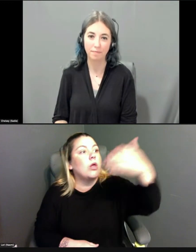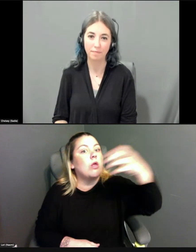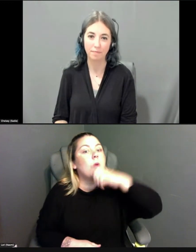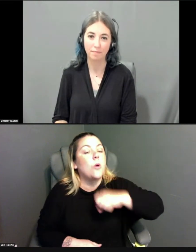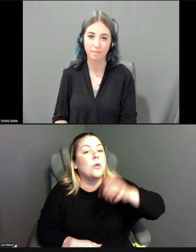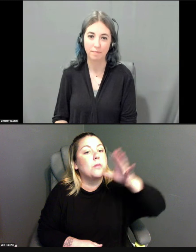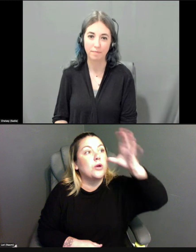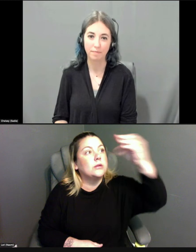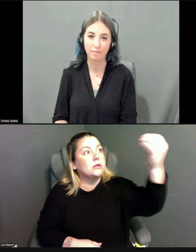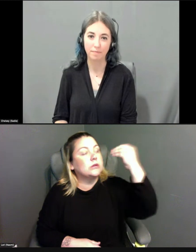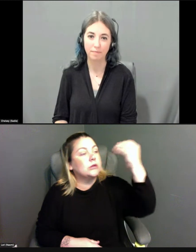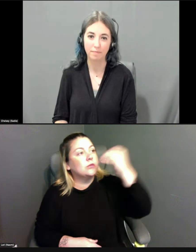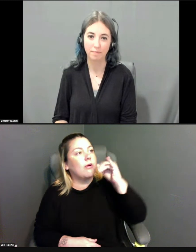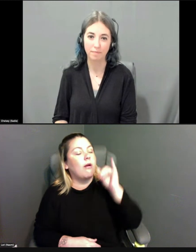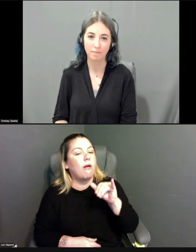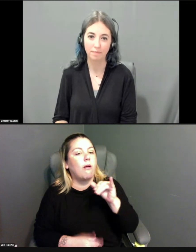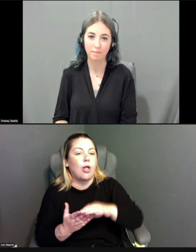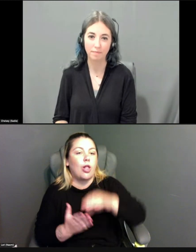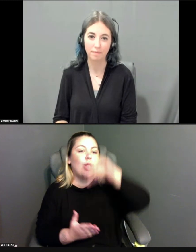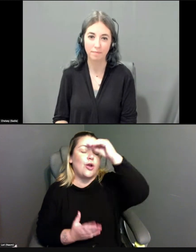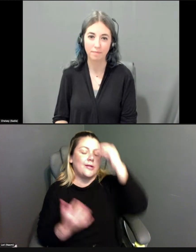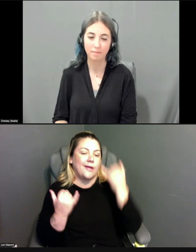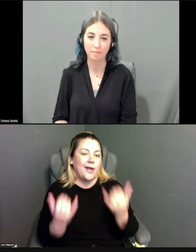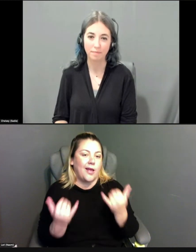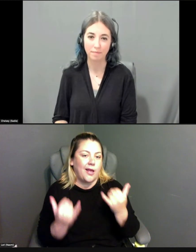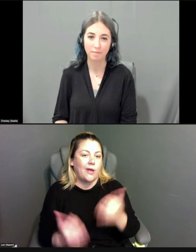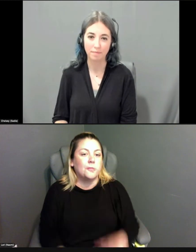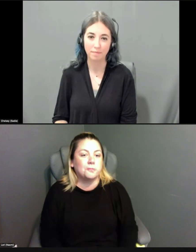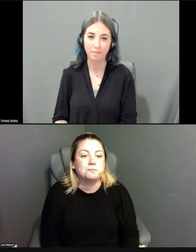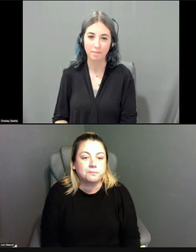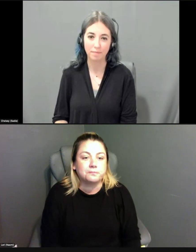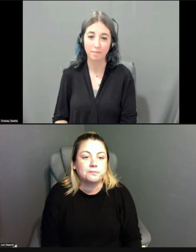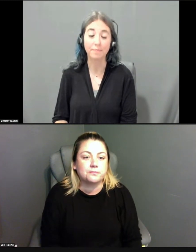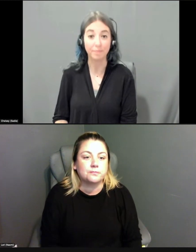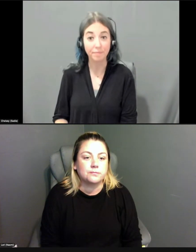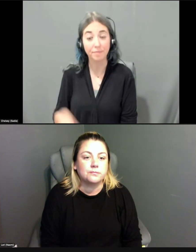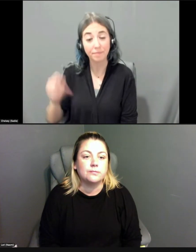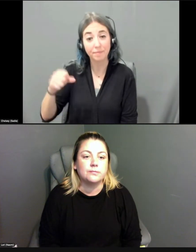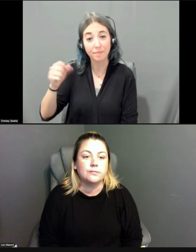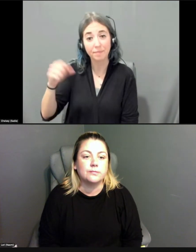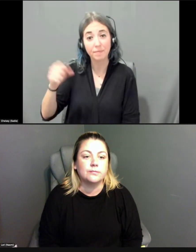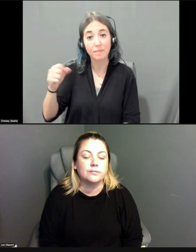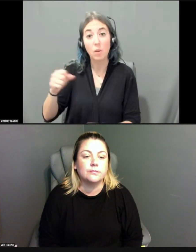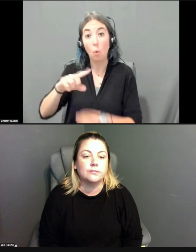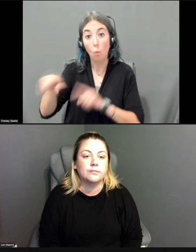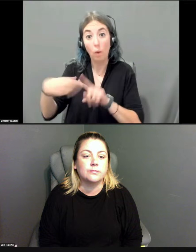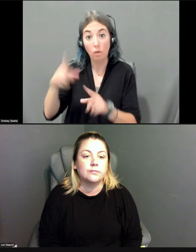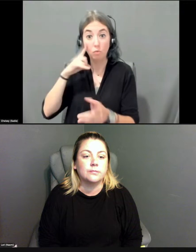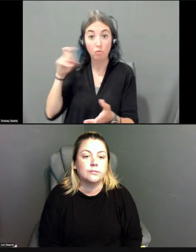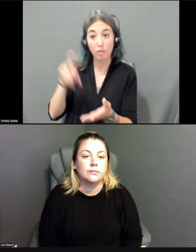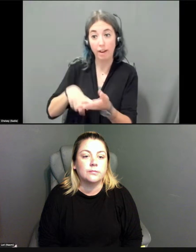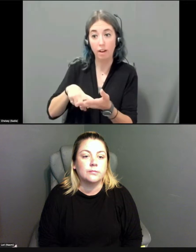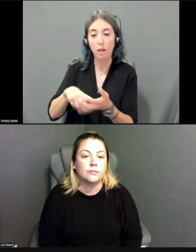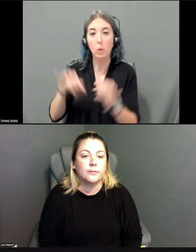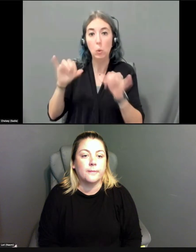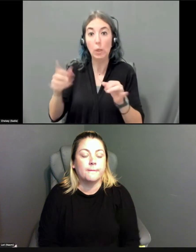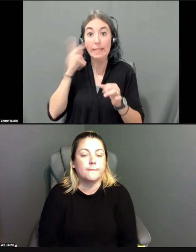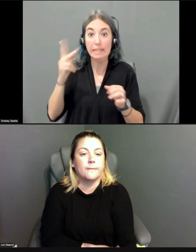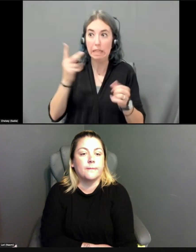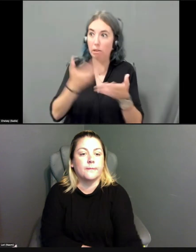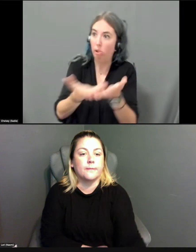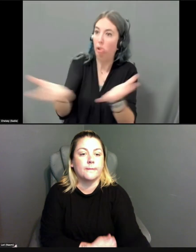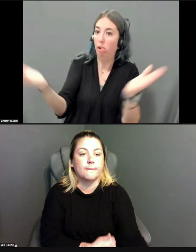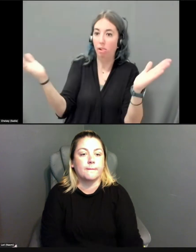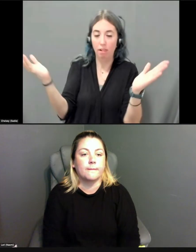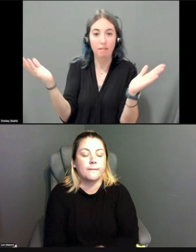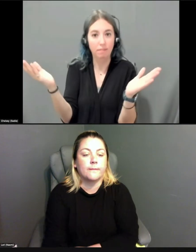can't unsee it. Yes. But there's such a broad spectrum of understanding when it comes